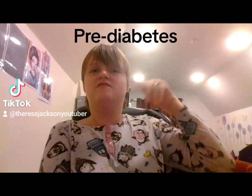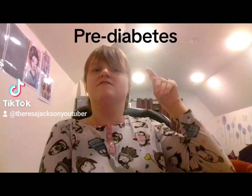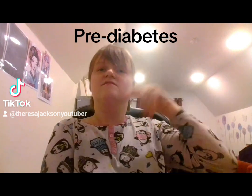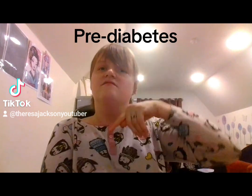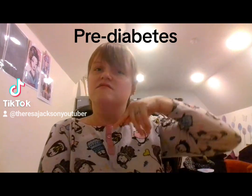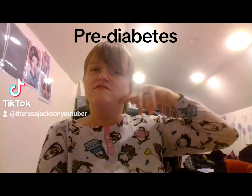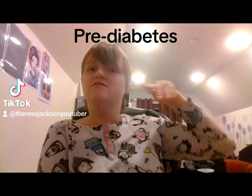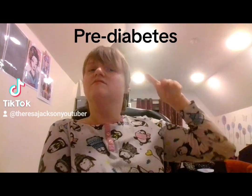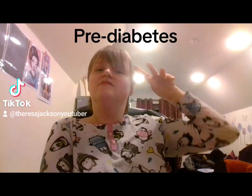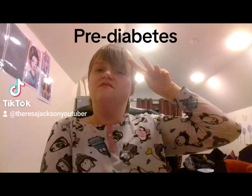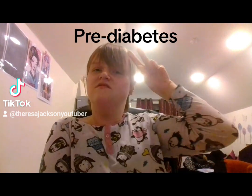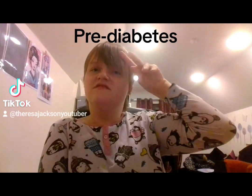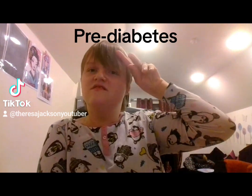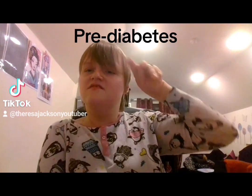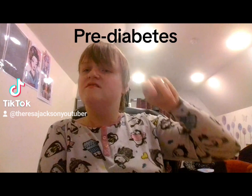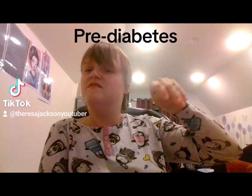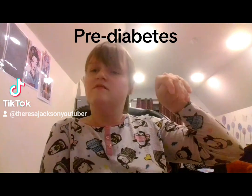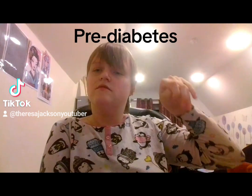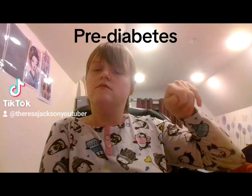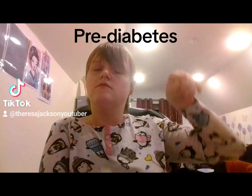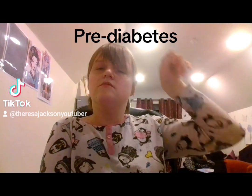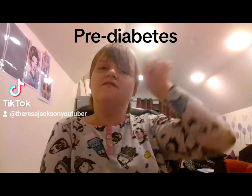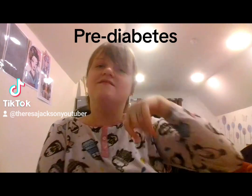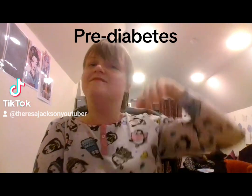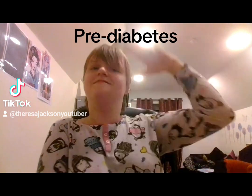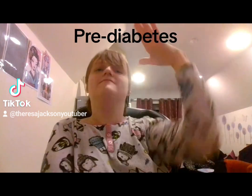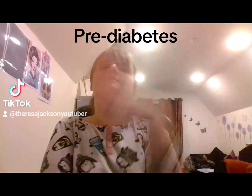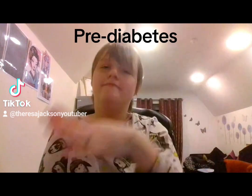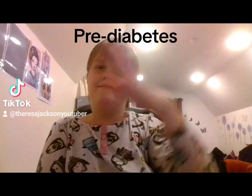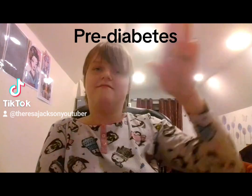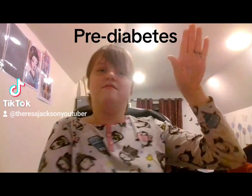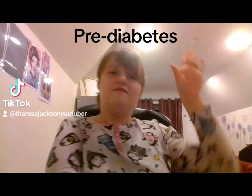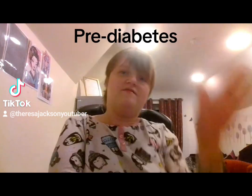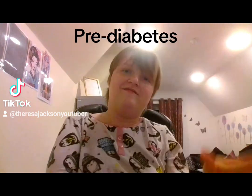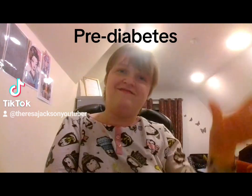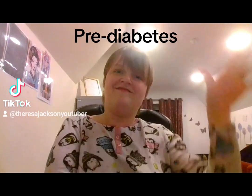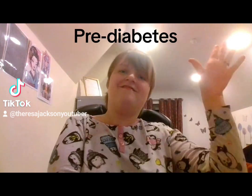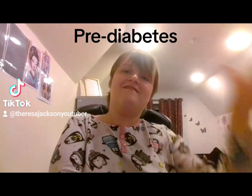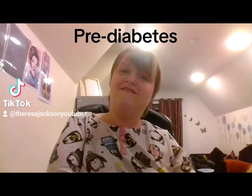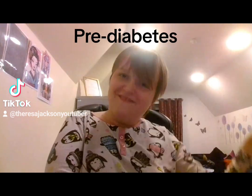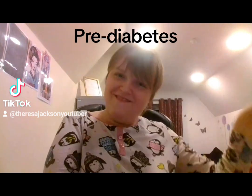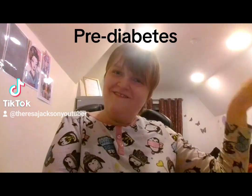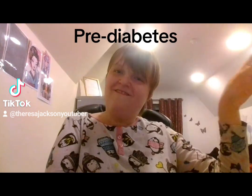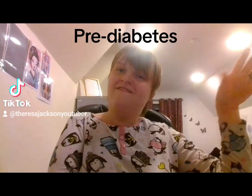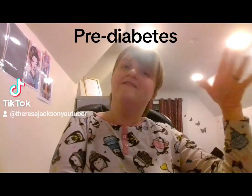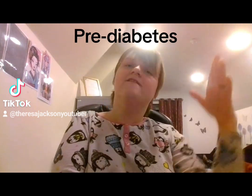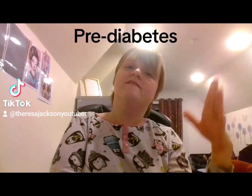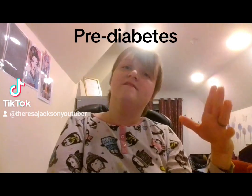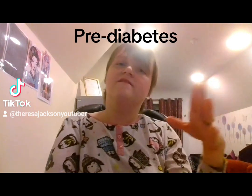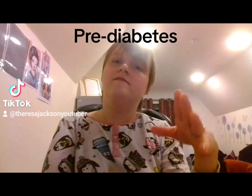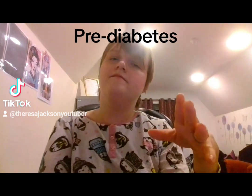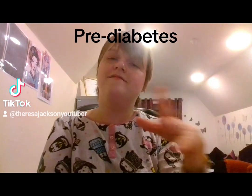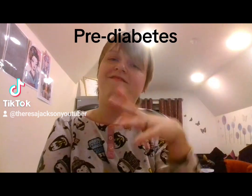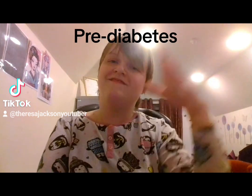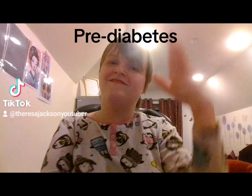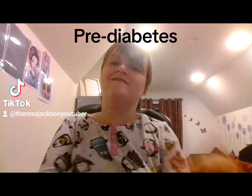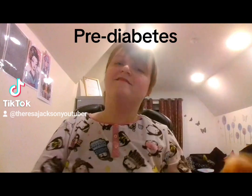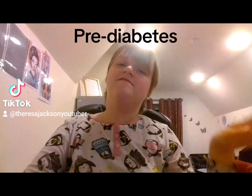and thoughts. And this goes for every video that I make. Today's video